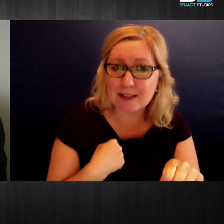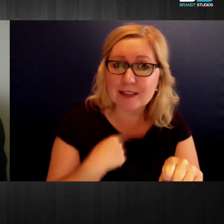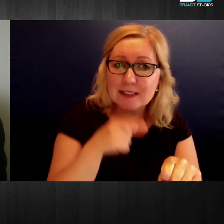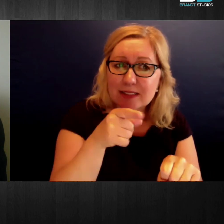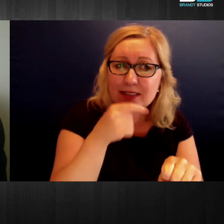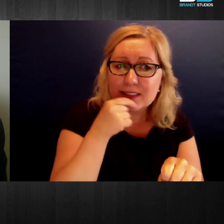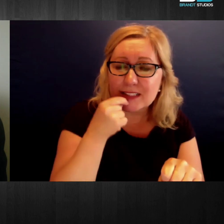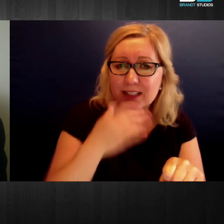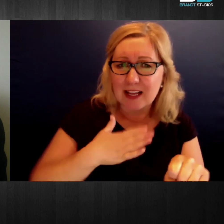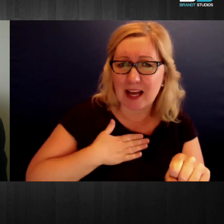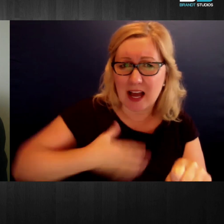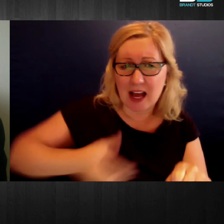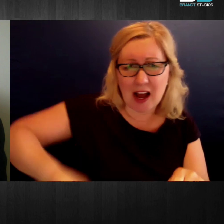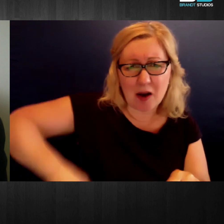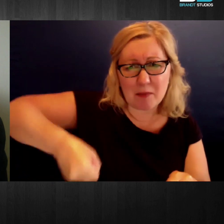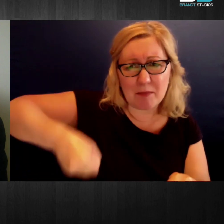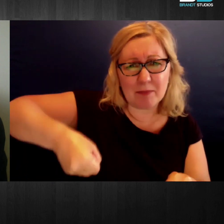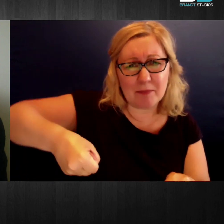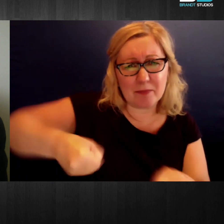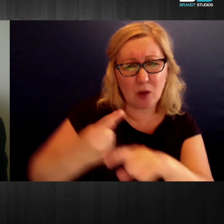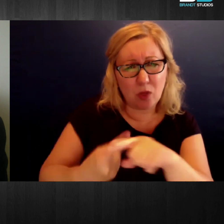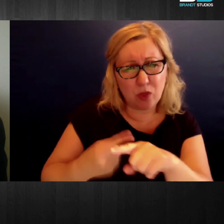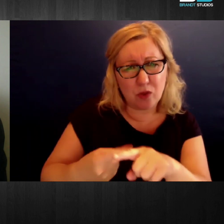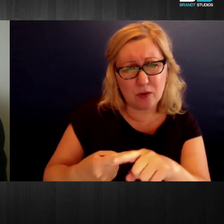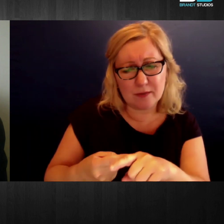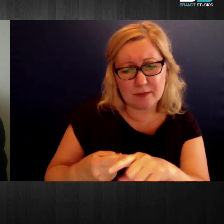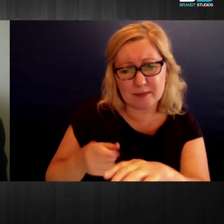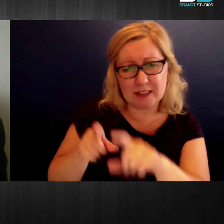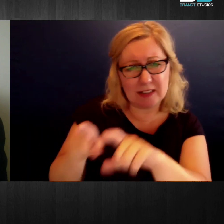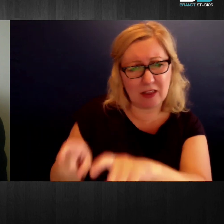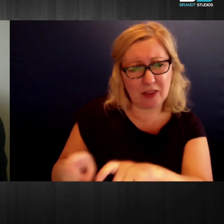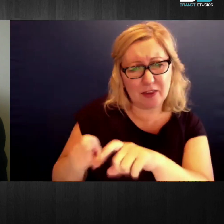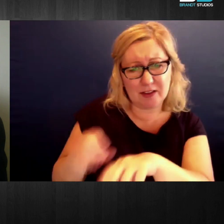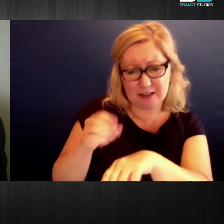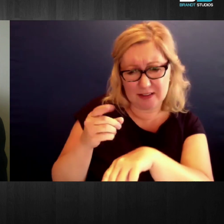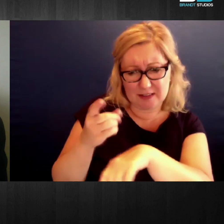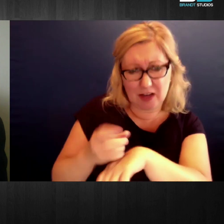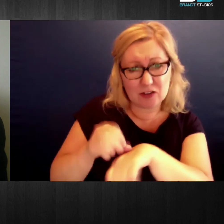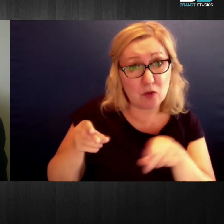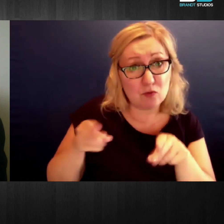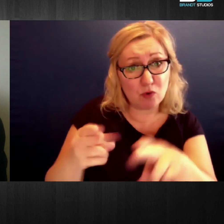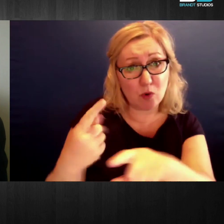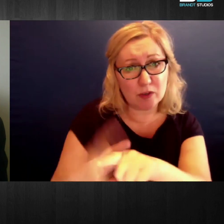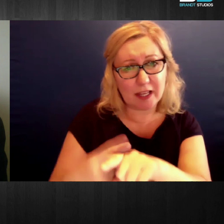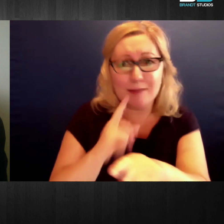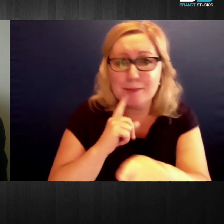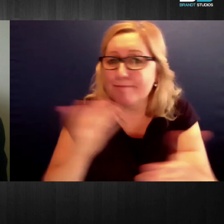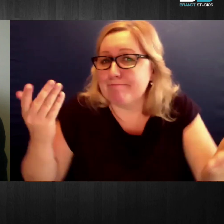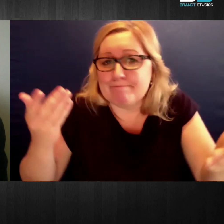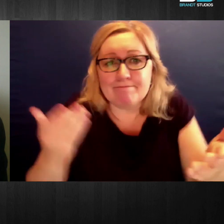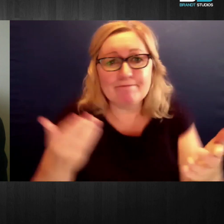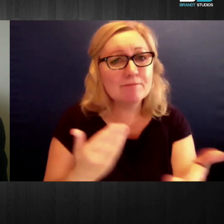sidewalks again. We had longer ways to go, but no matter, the road is life." For me, that statement has kind of never left my